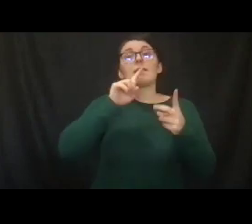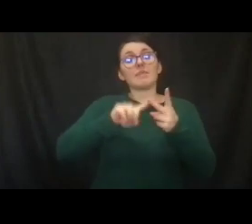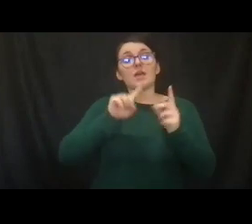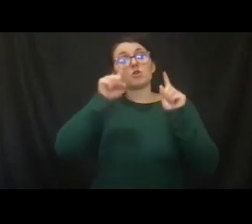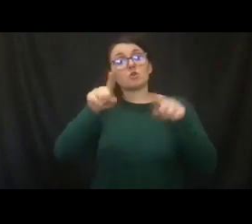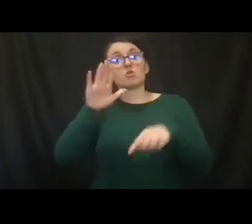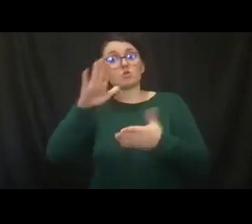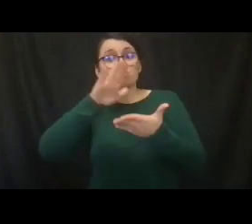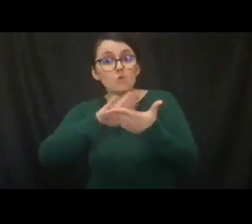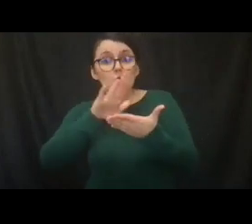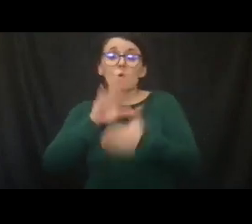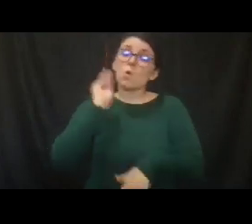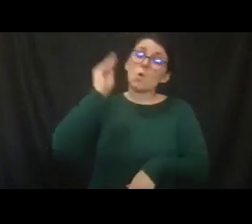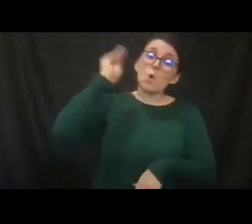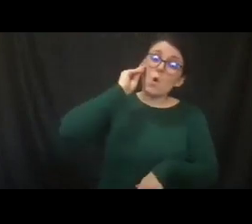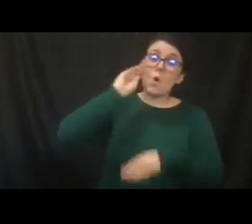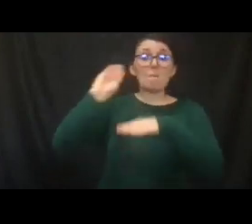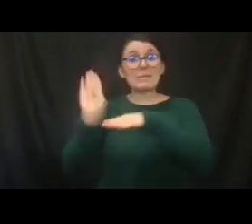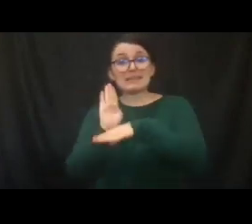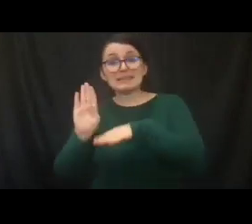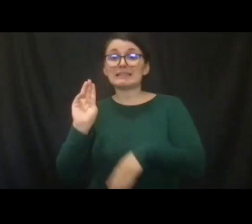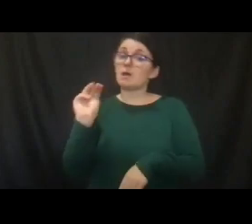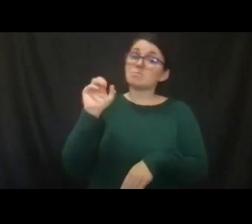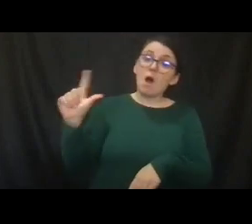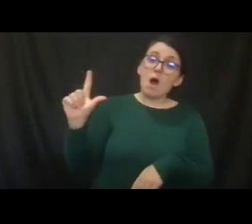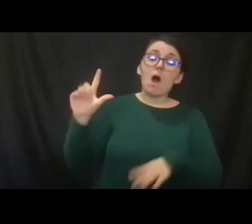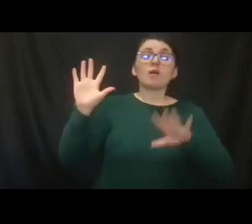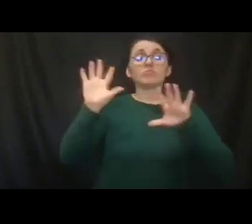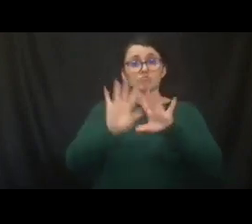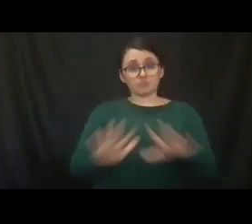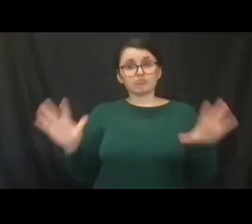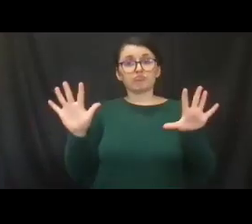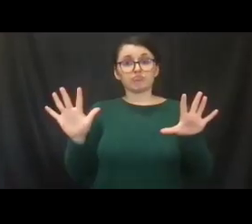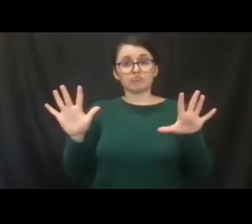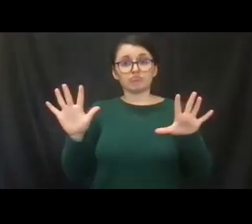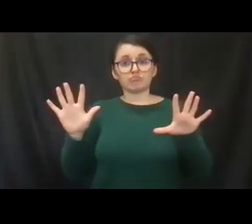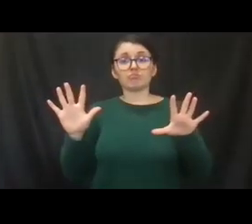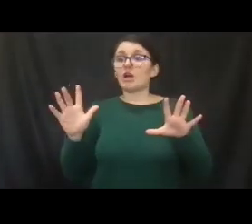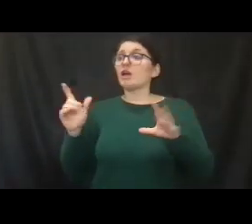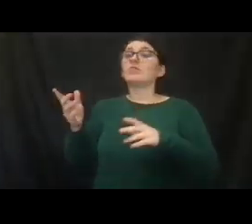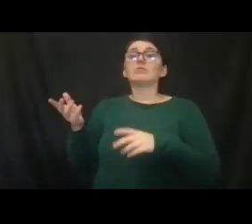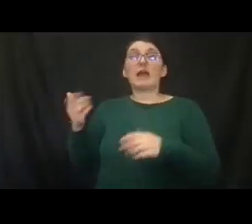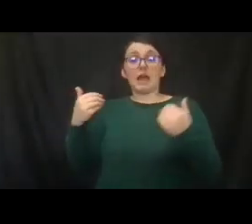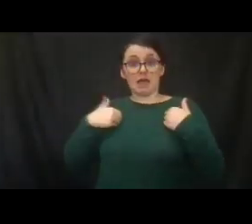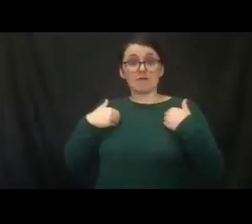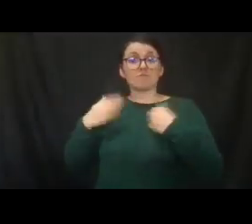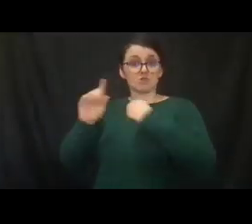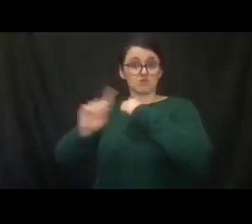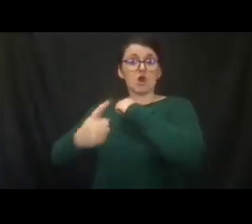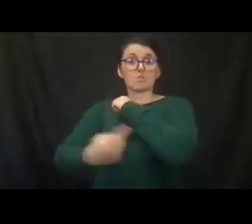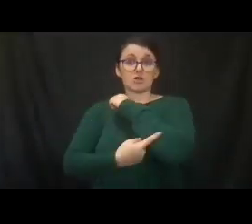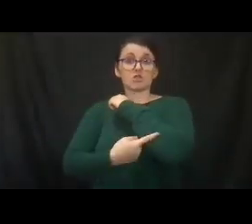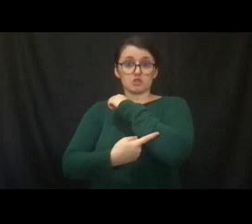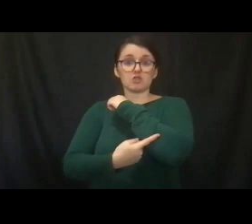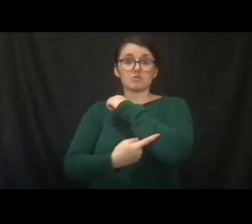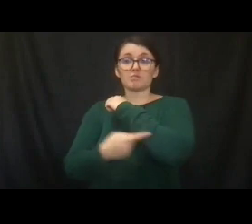the businesses, restaurants, mall, and the parks. And they pick up the garbage that we all generate. And